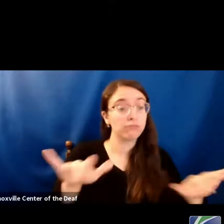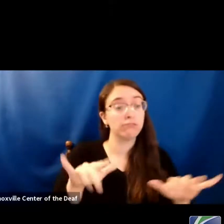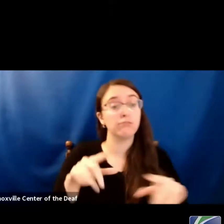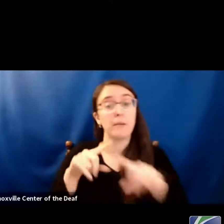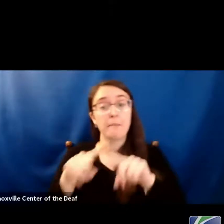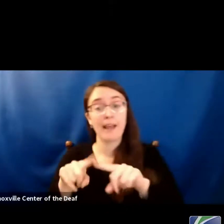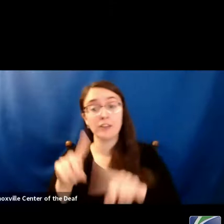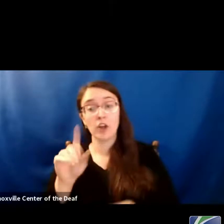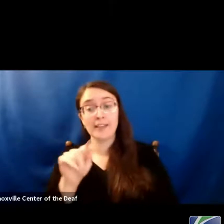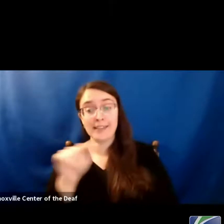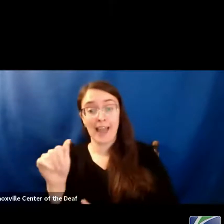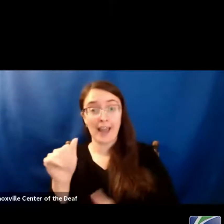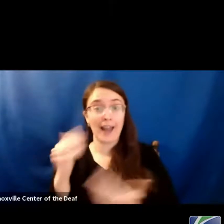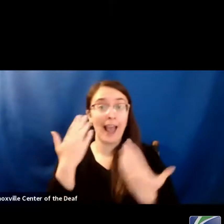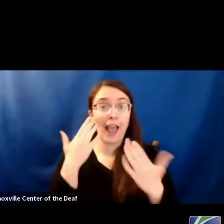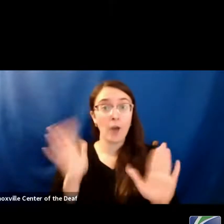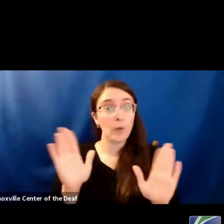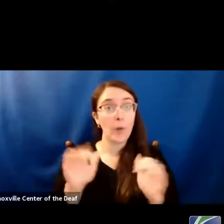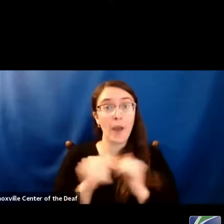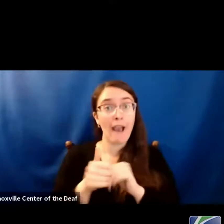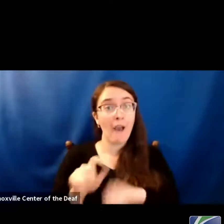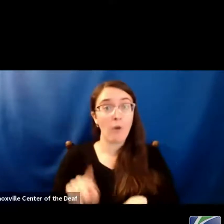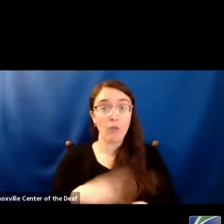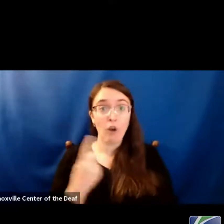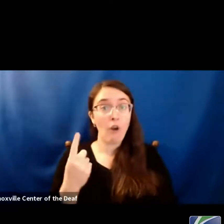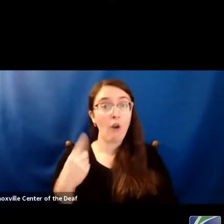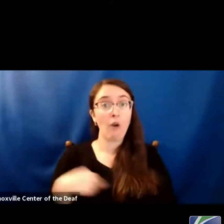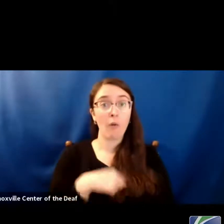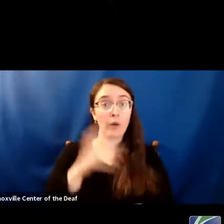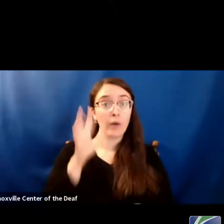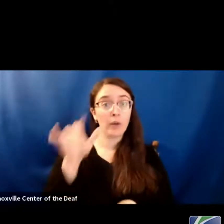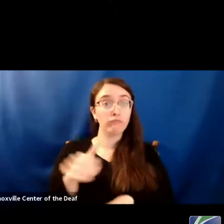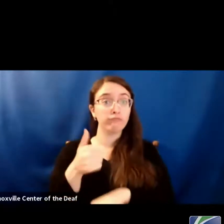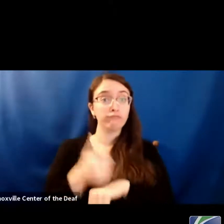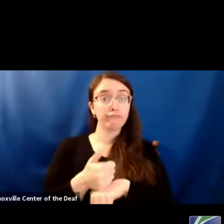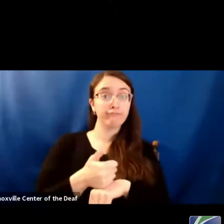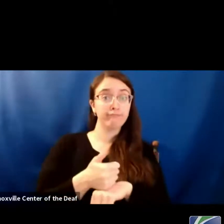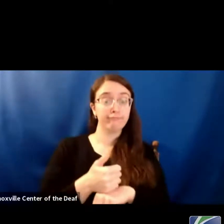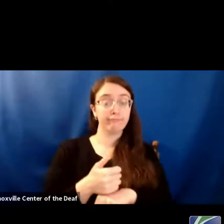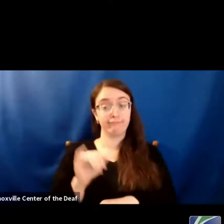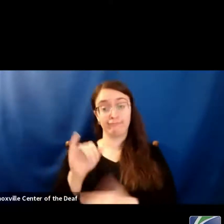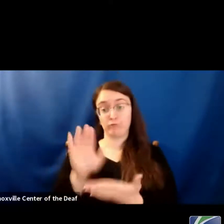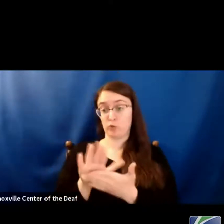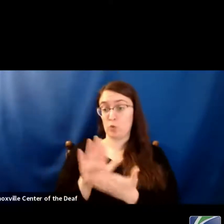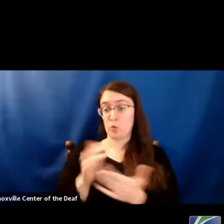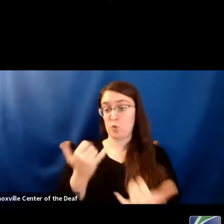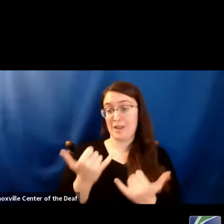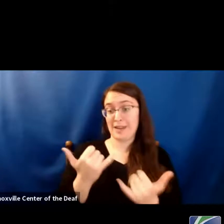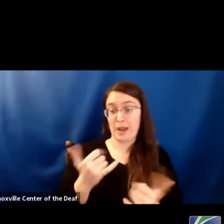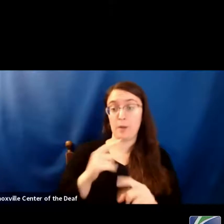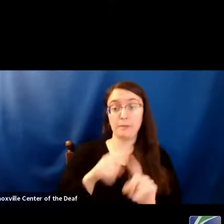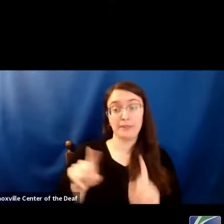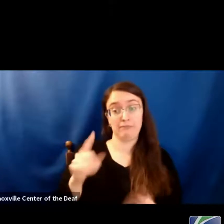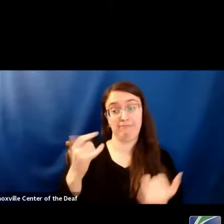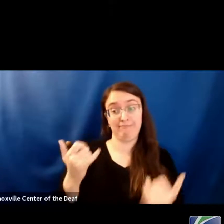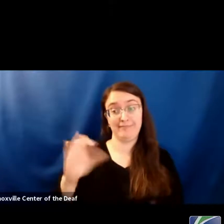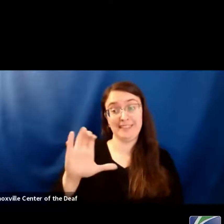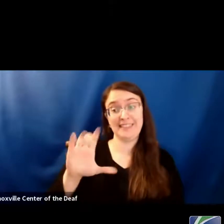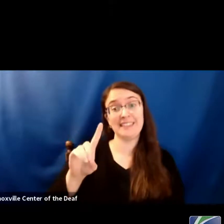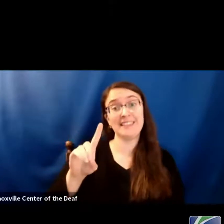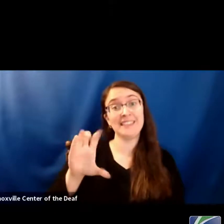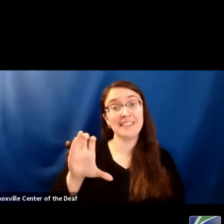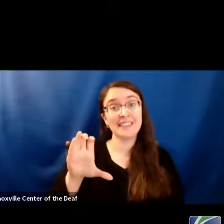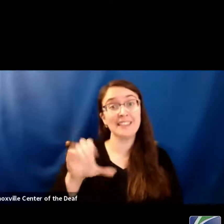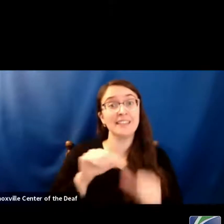fall and how long those will be in place if we were to start school, or we're in school now. But right now, the CDC continues to recommend, along